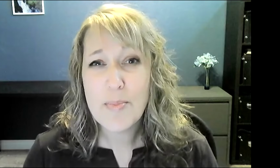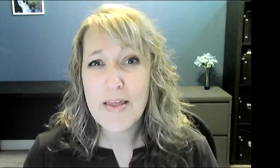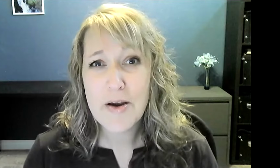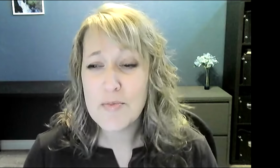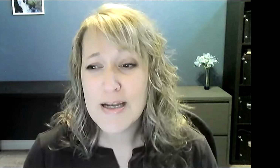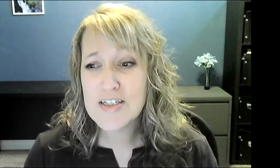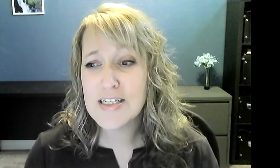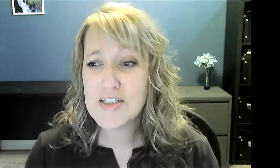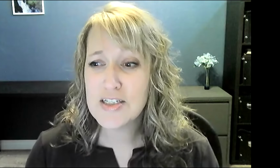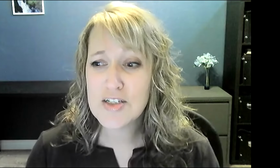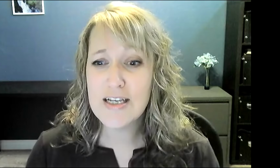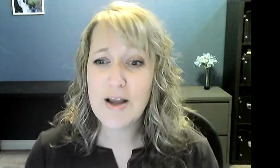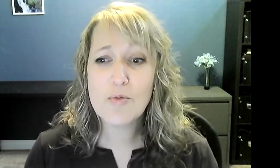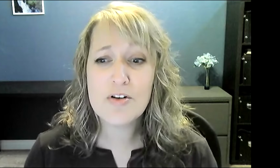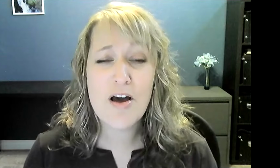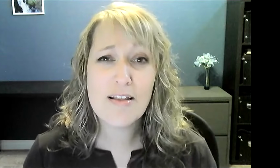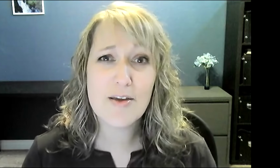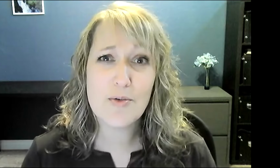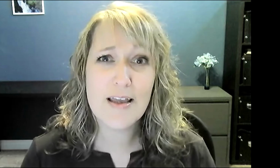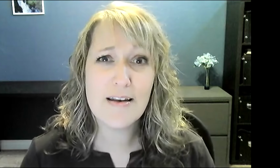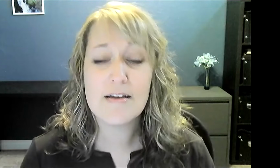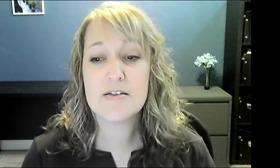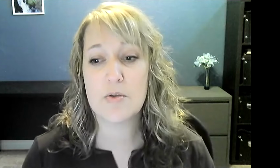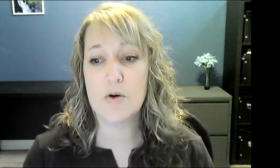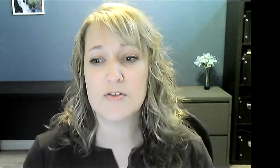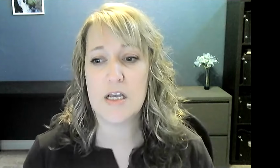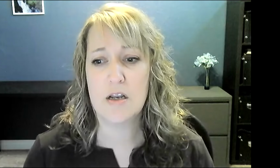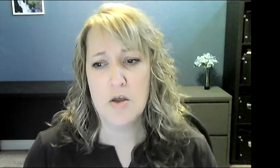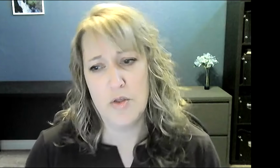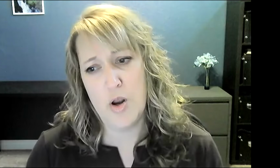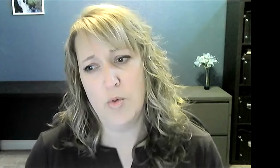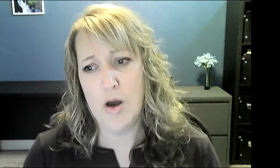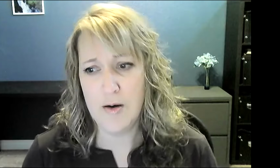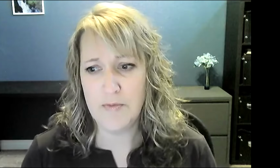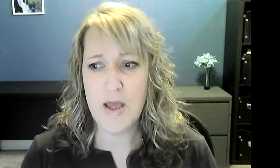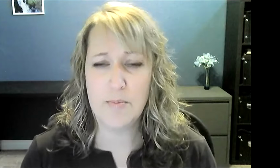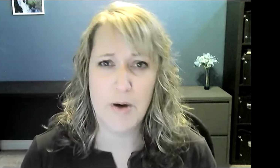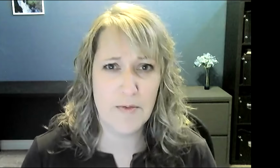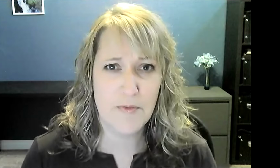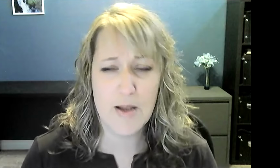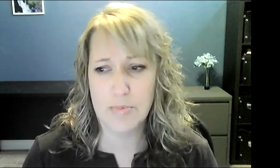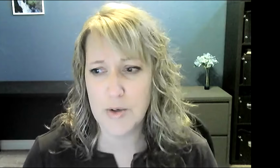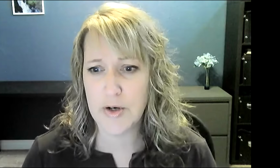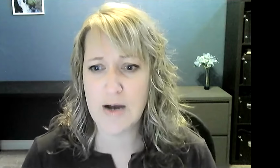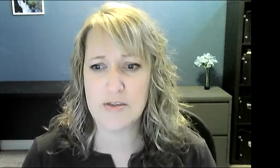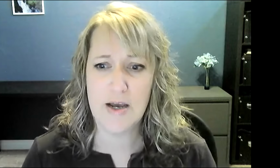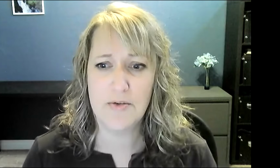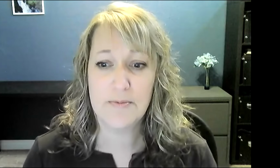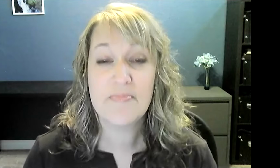by the hair of my chinny chin chin, I will not let you in." So the wolf said, "Then I will huff and puff and blow your house down."